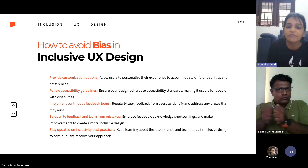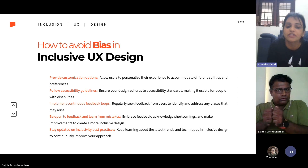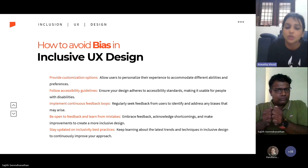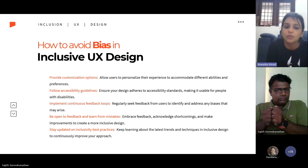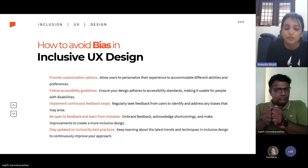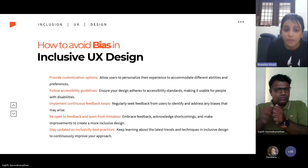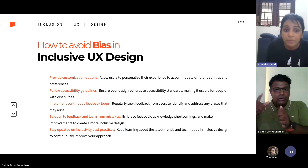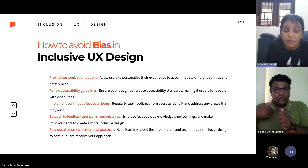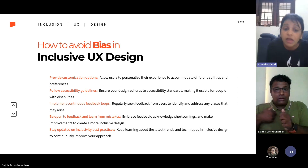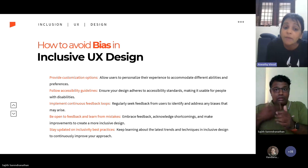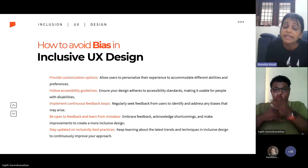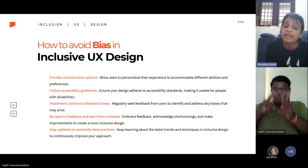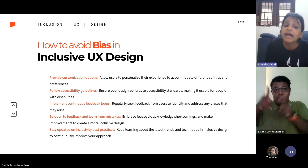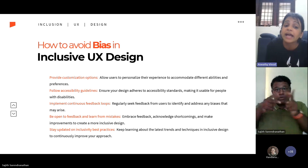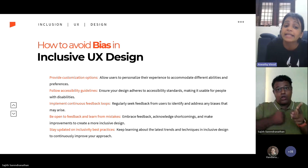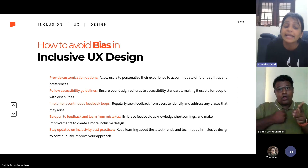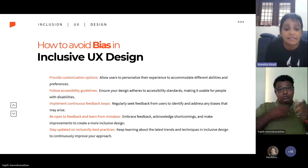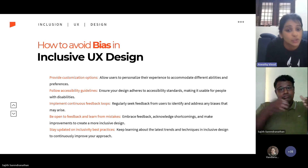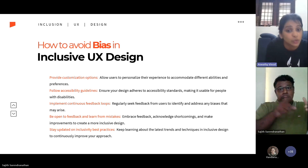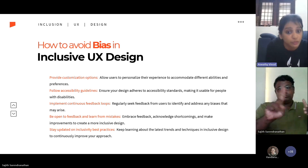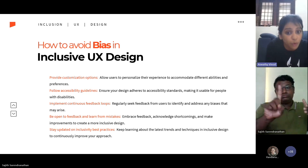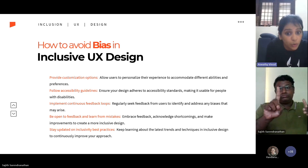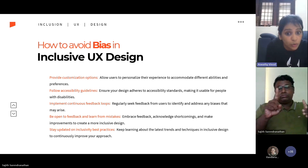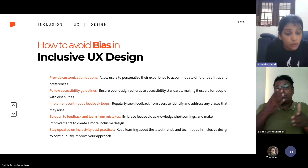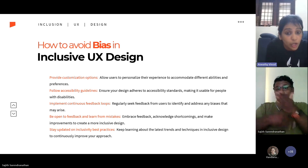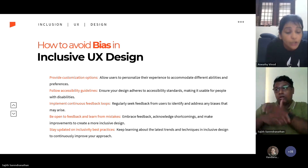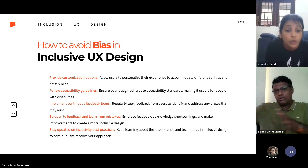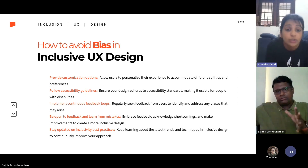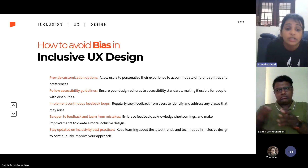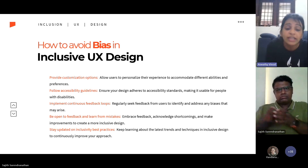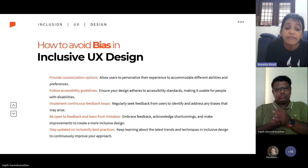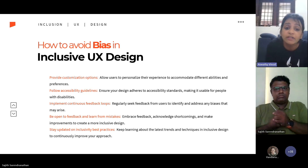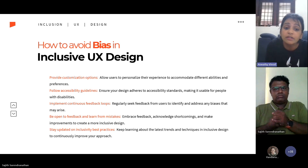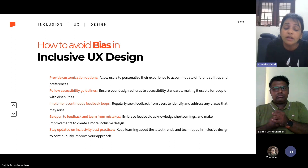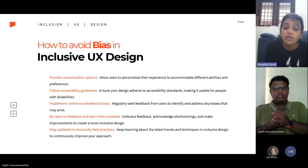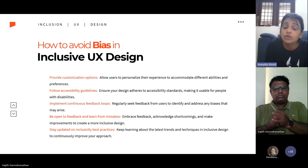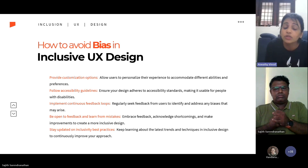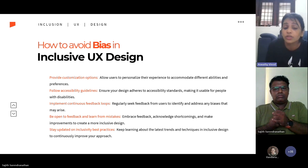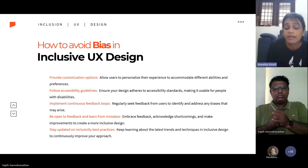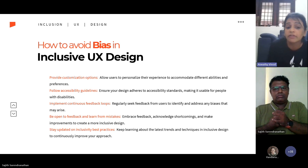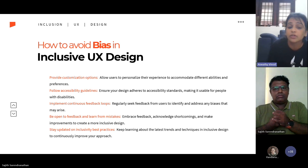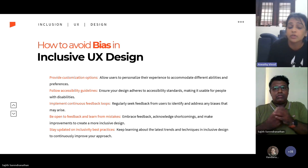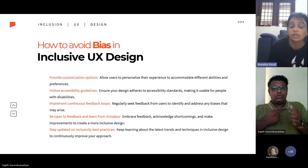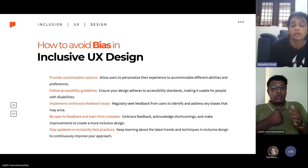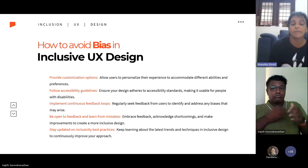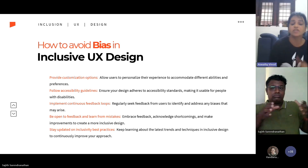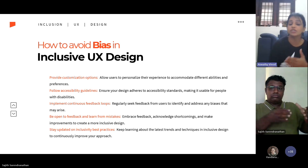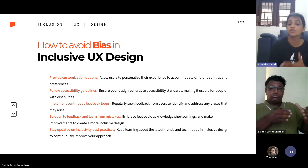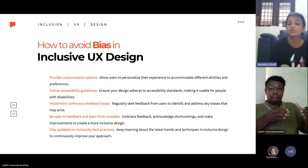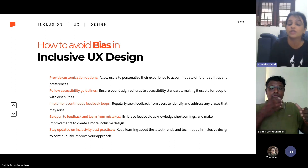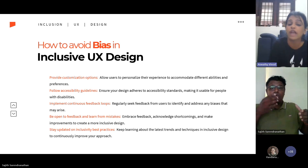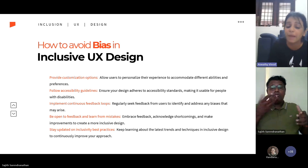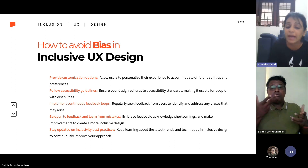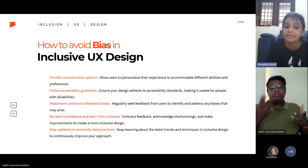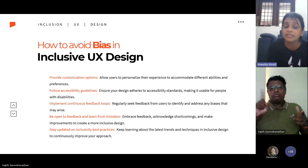different diverse groups of people. When there are guidelines that you can follow, don't never you make sure